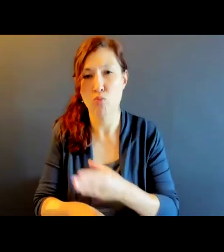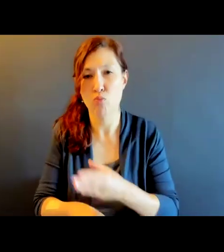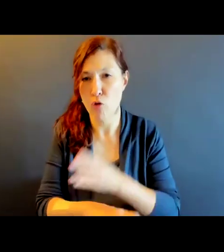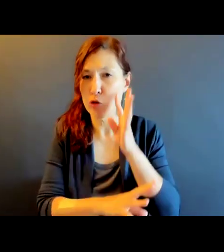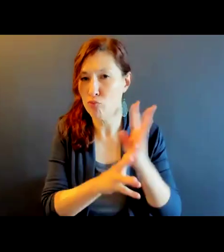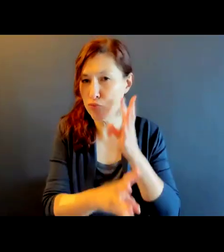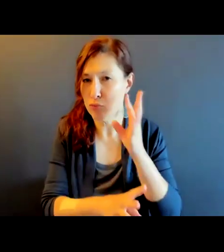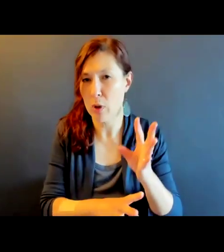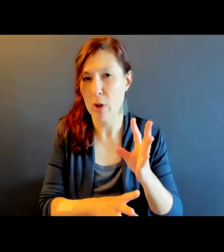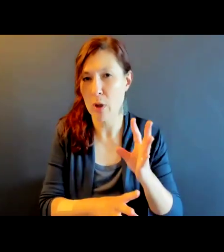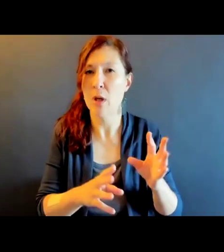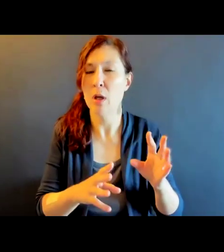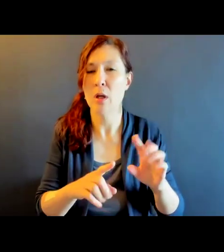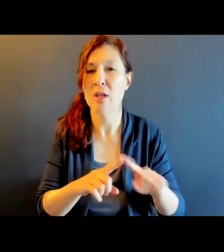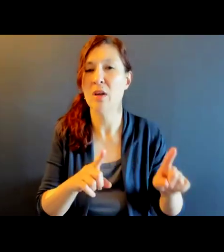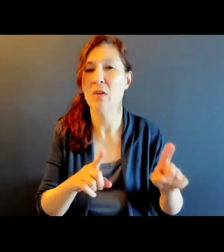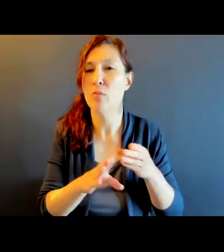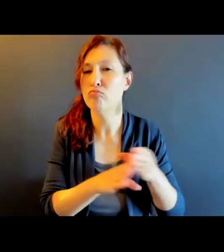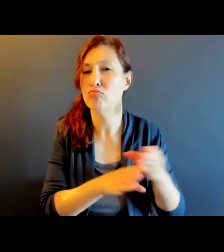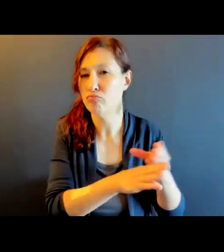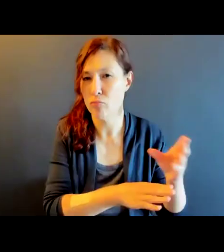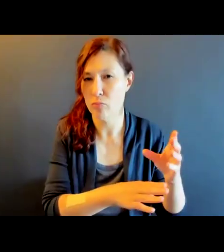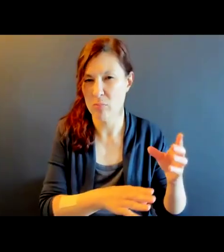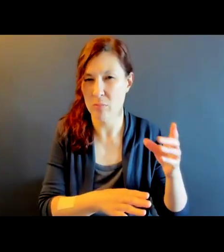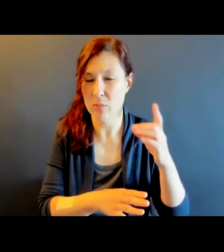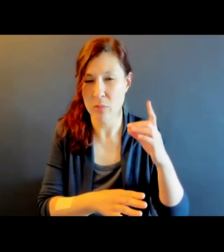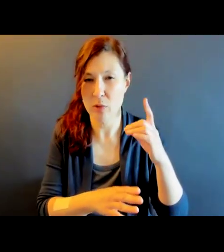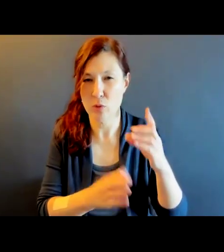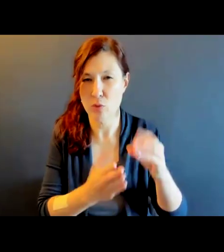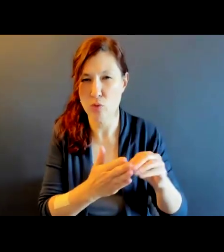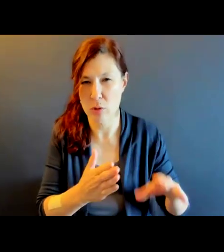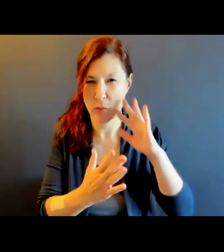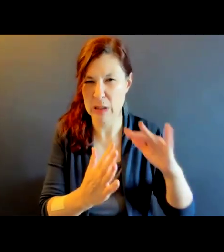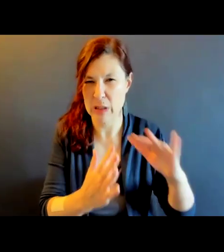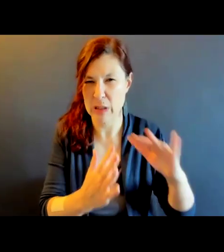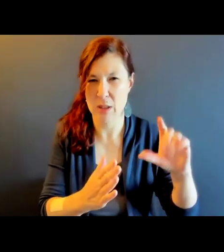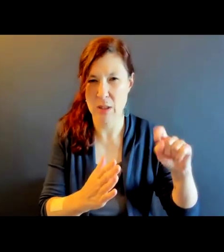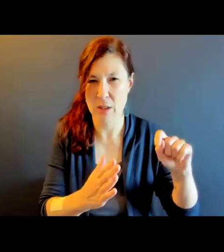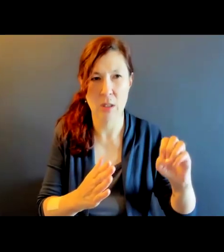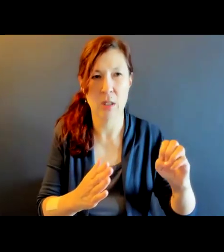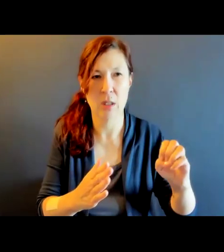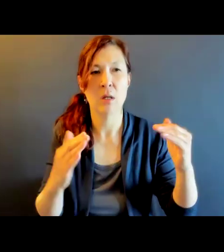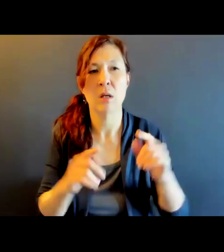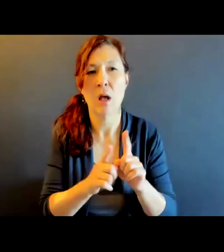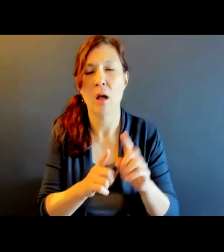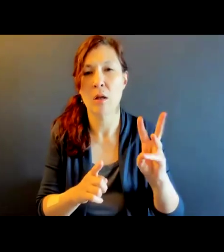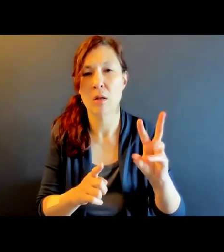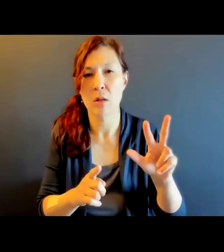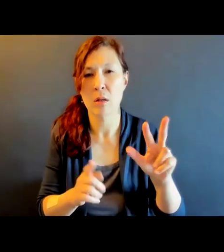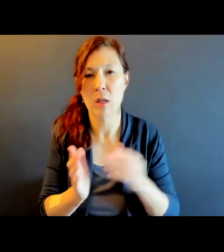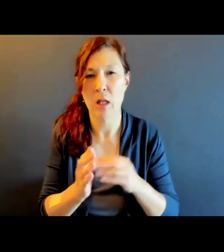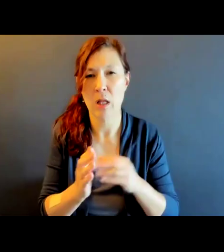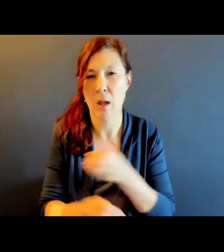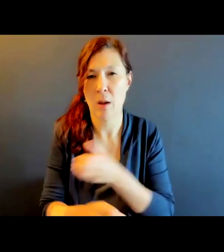of designated career pathways for students. The grants package also includes a $360,000 Empowering Teens